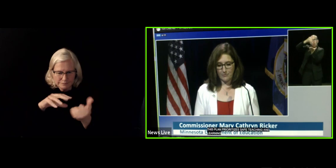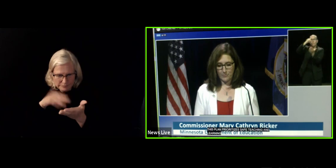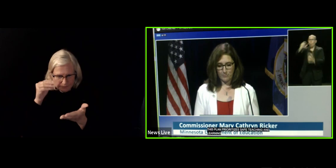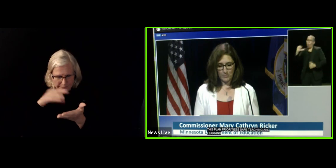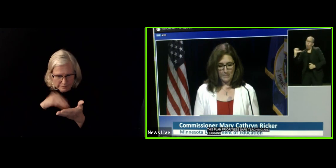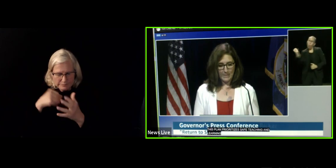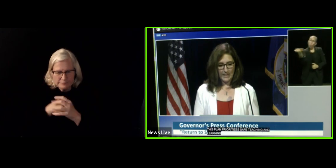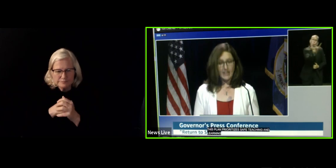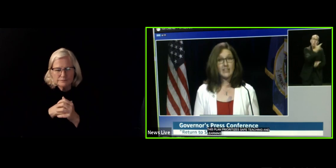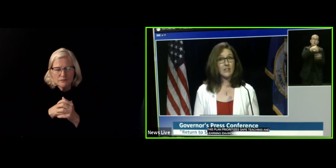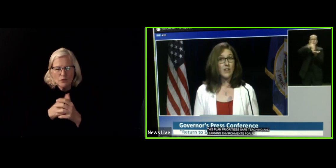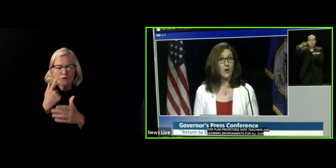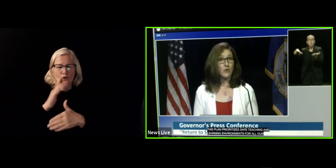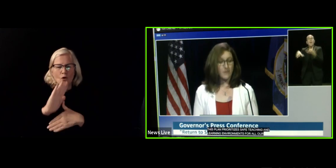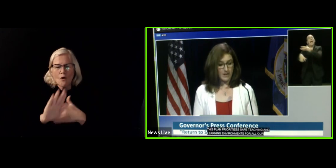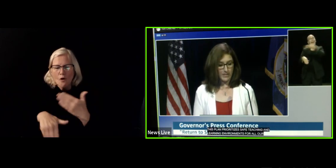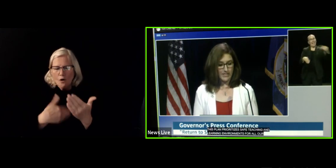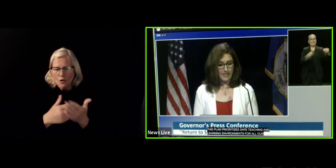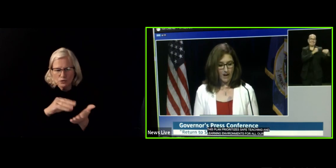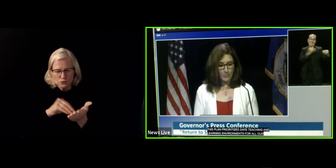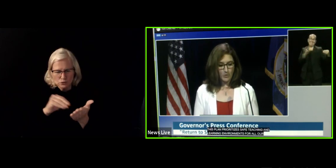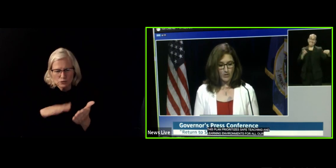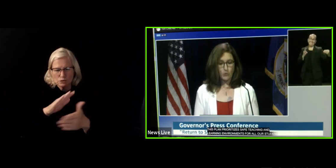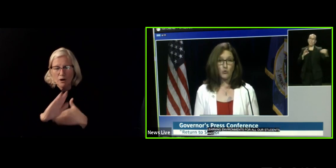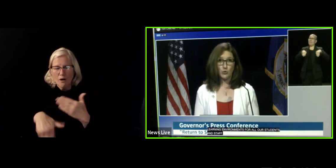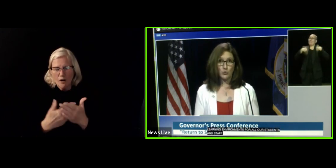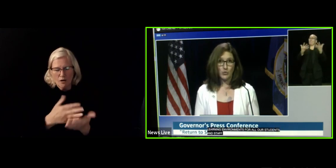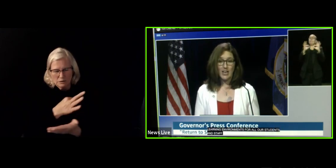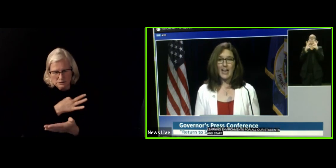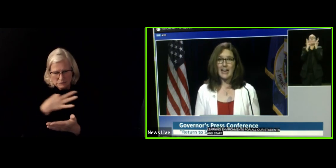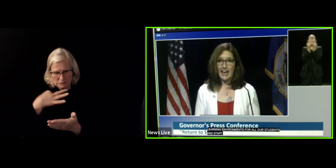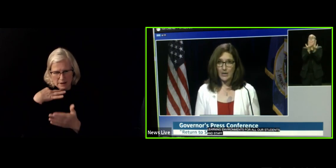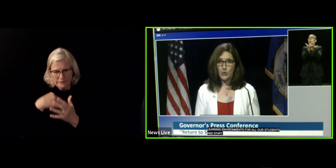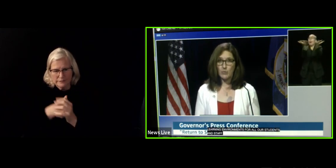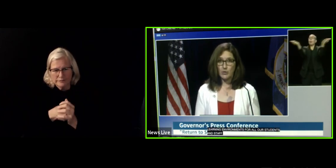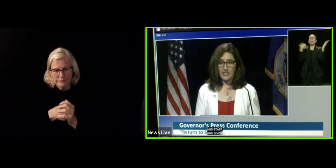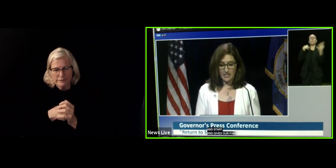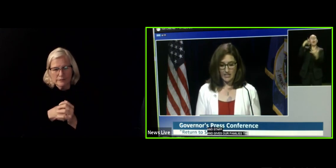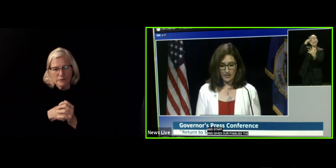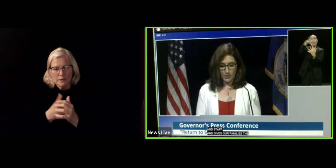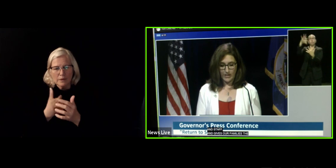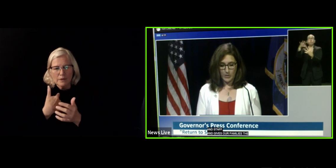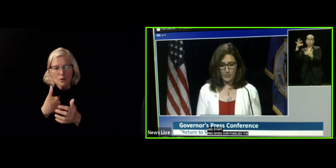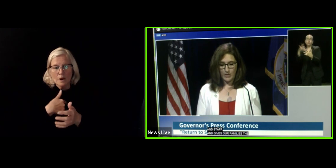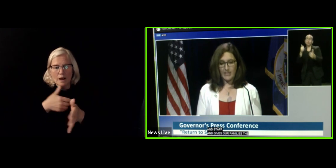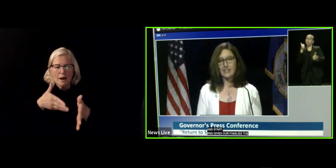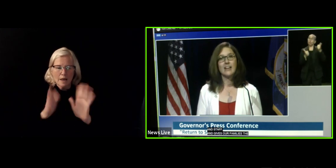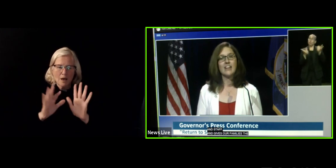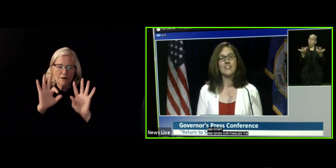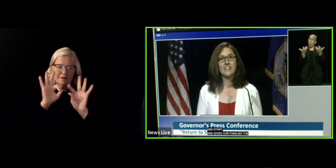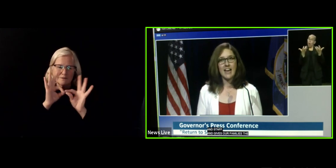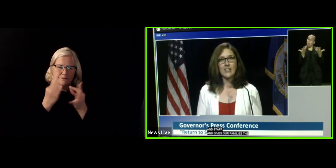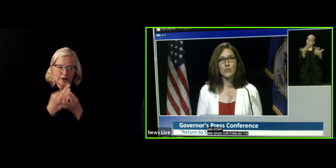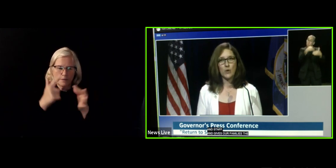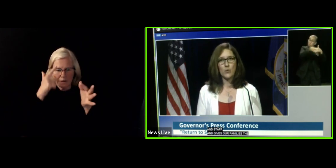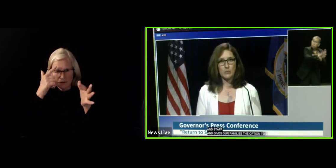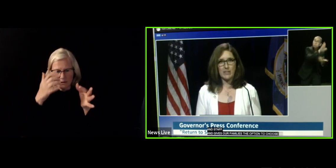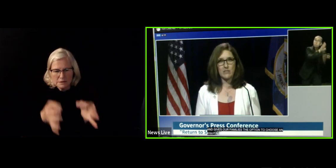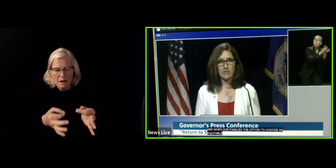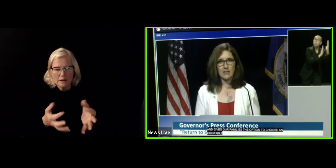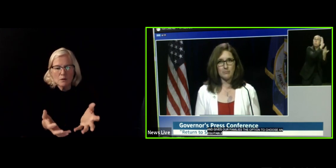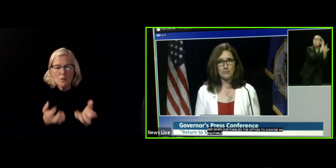staff, and gives our families the option to choose an equitable distance learning experience if that is what